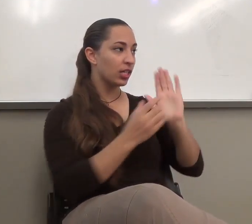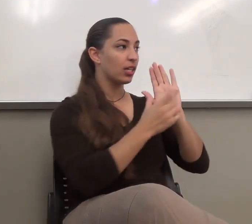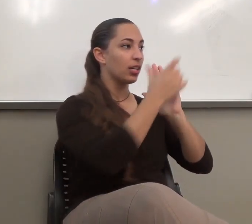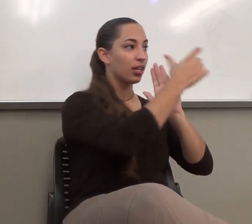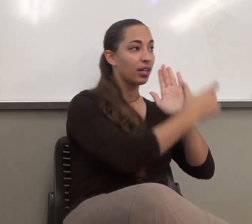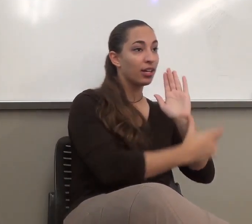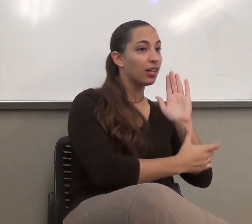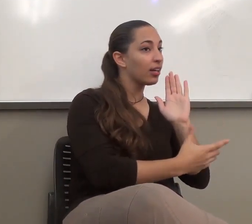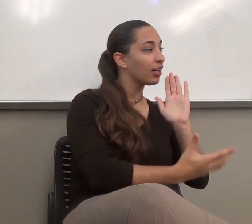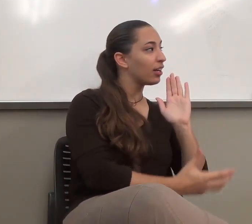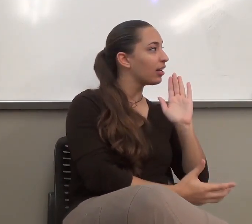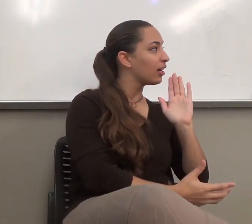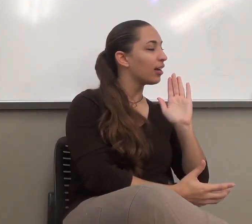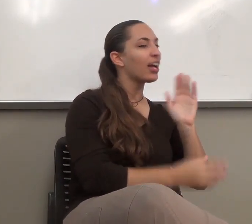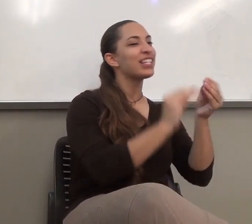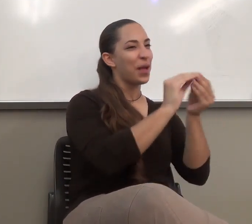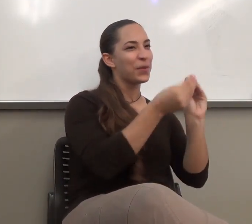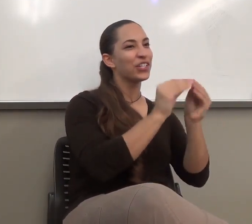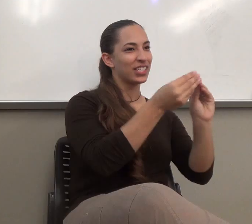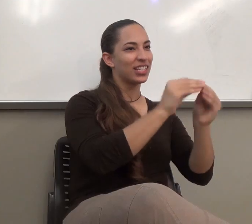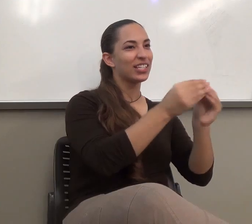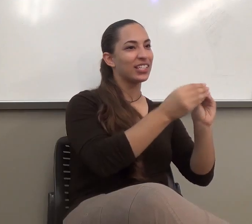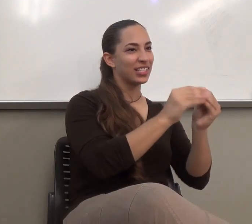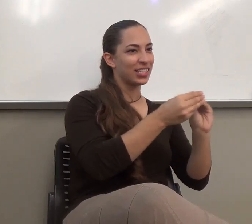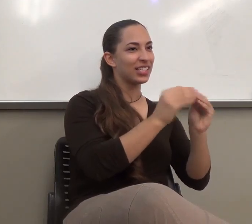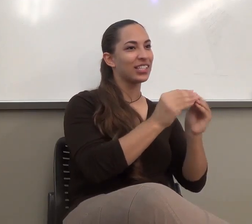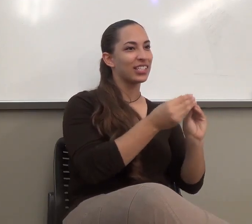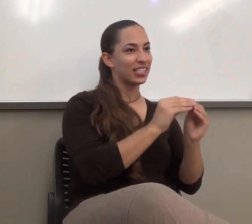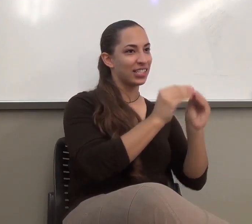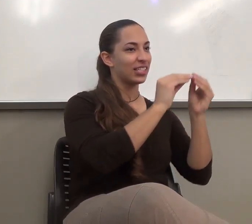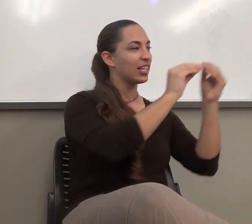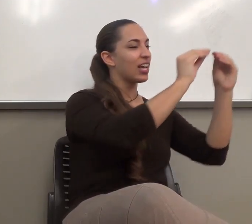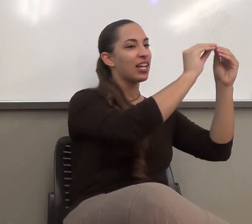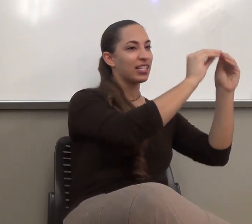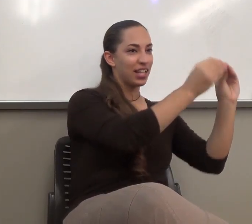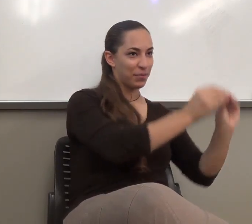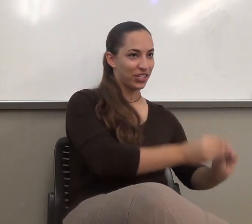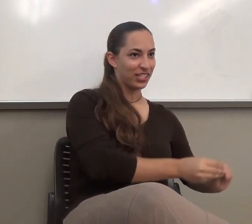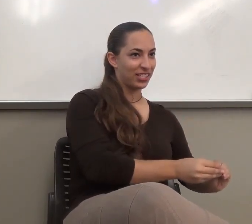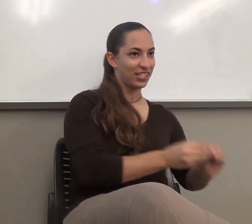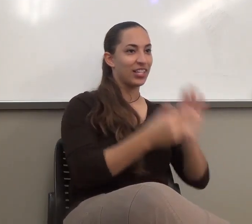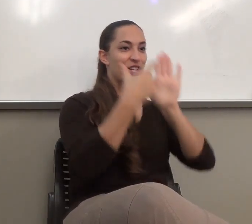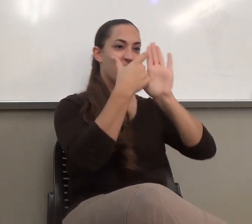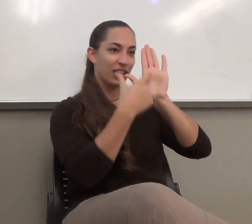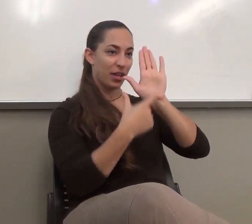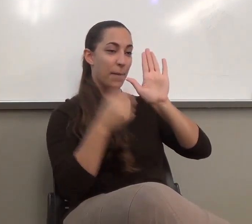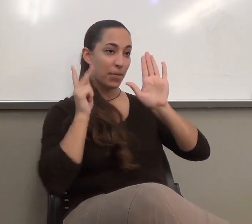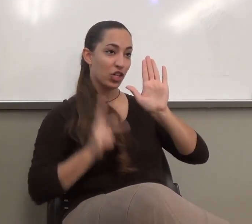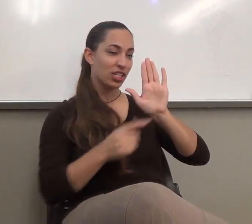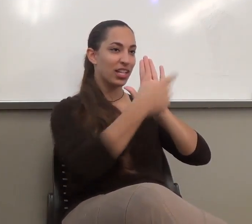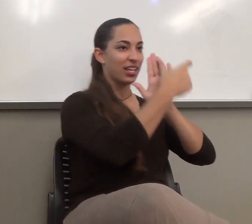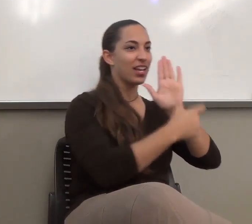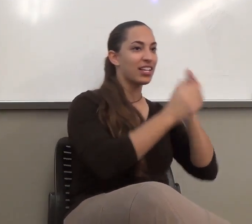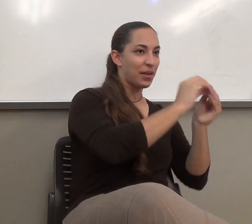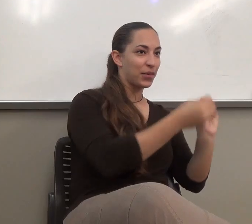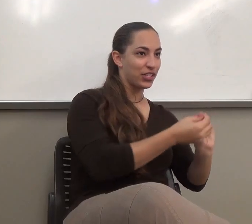Right? Okay, so this is the number. And luckily, you only have to worry about 2 numbers in English. What are they?